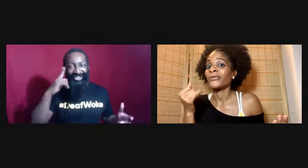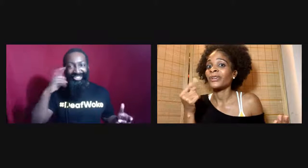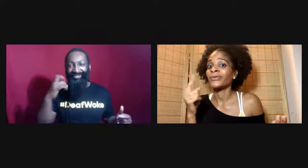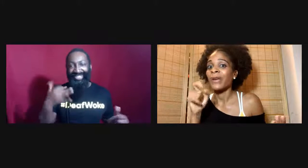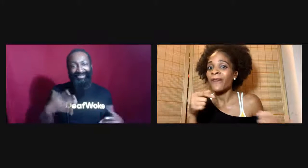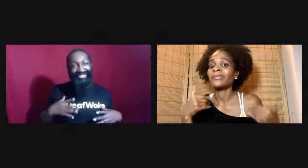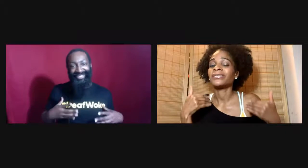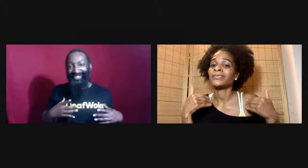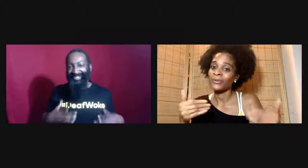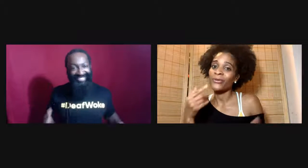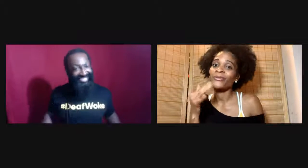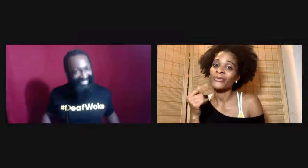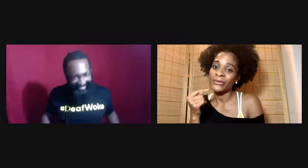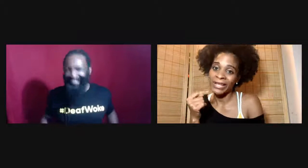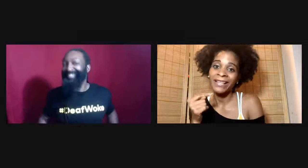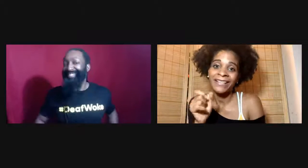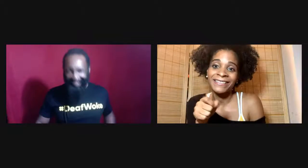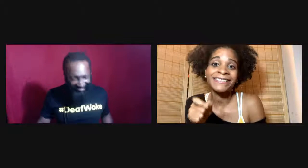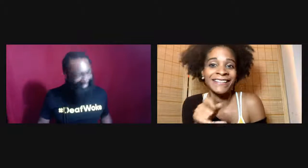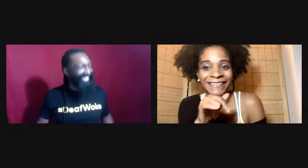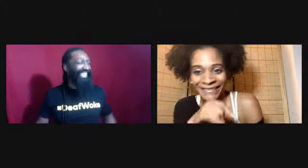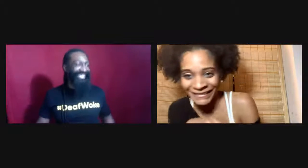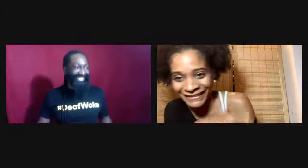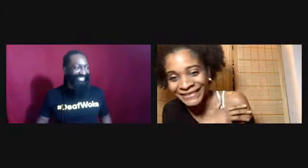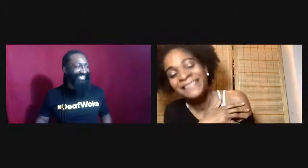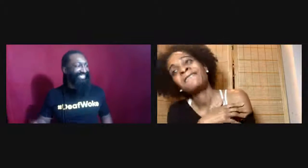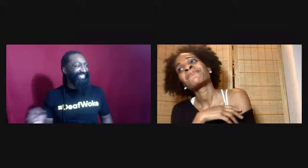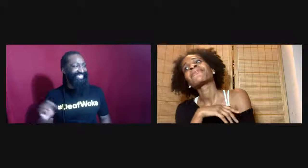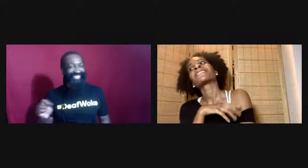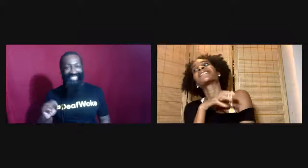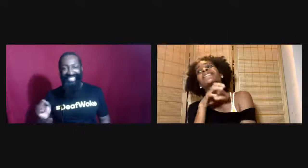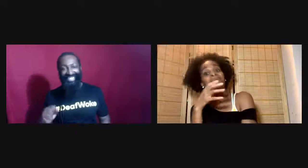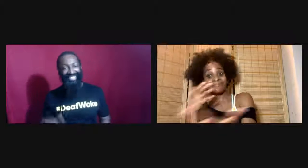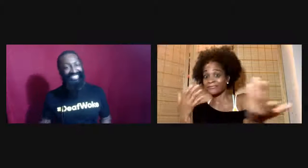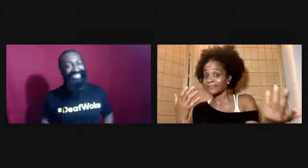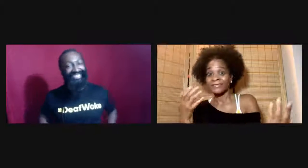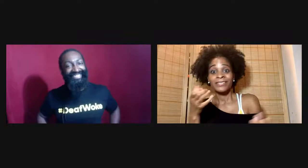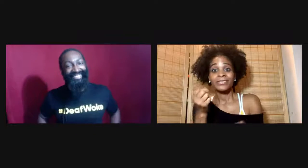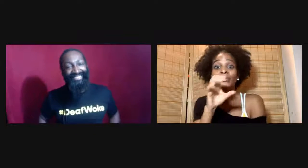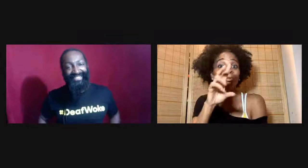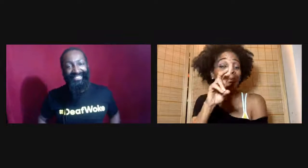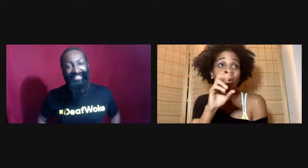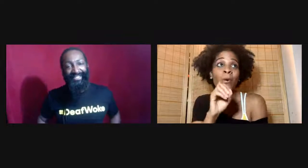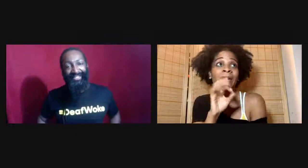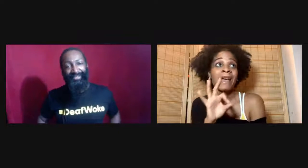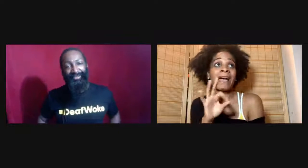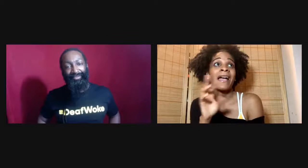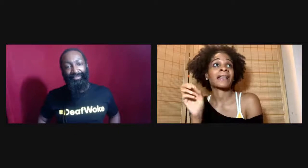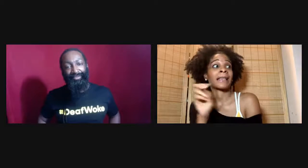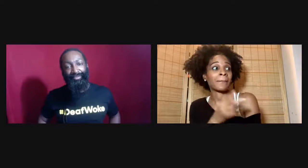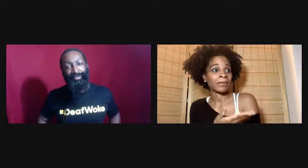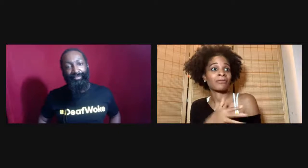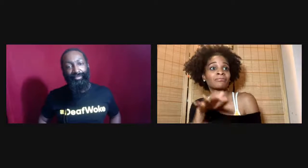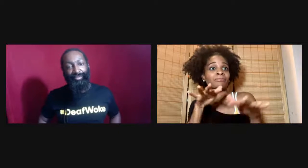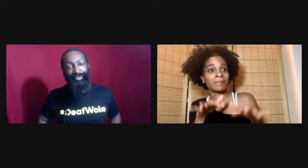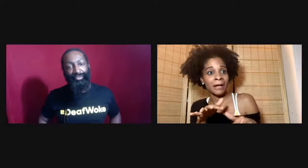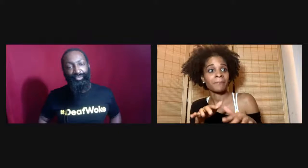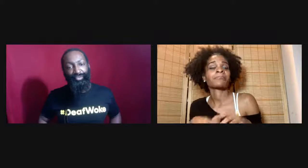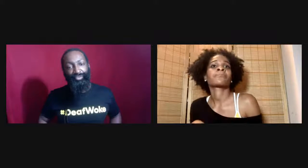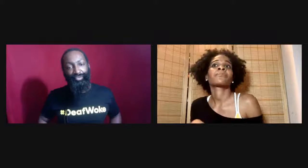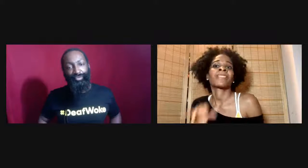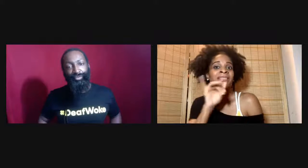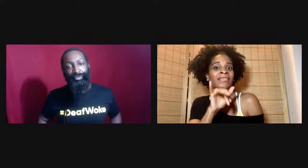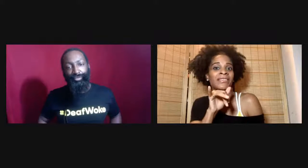versa. Yeah. That's your dream. Yeah, you know? and I just went for it. You know, you just have to go for it. So that